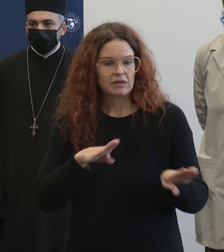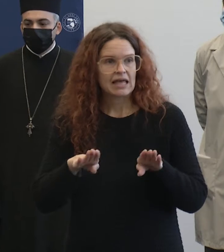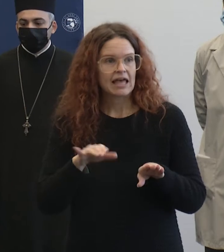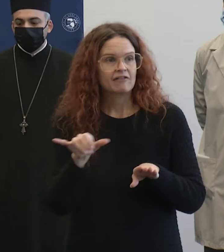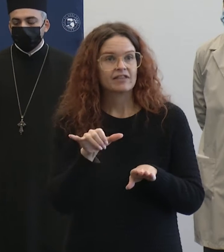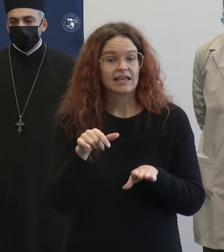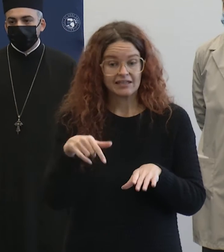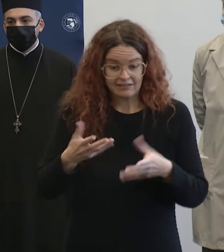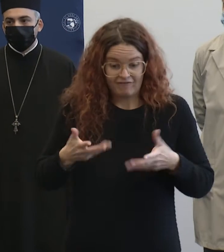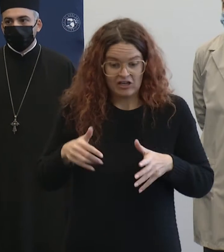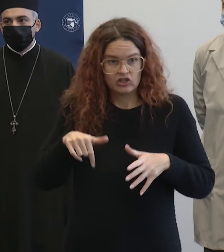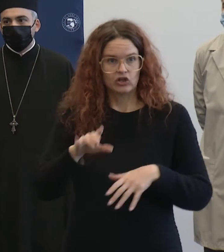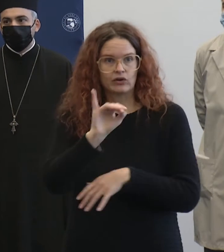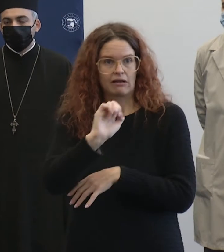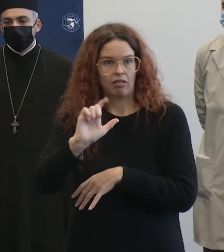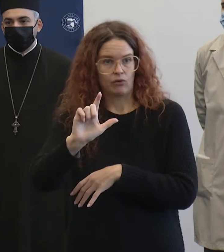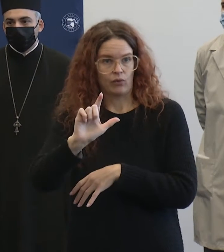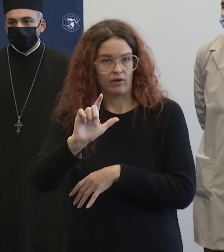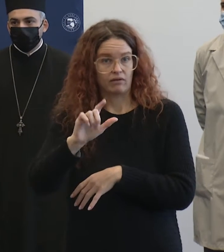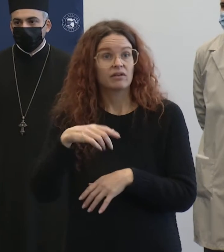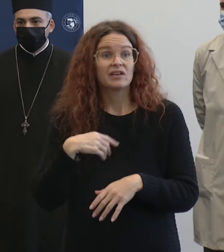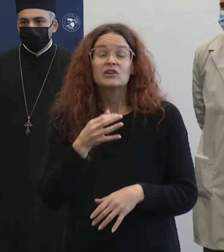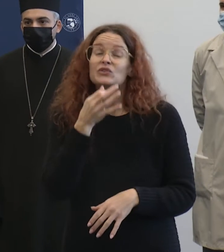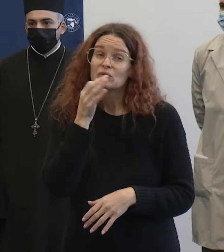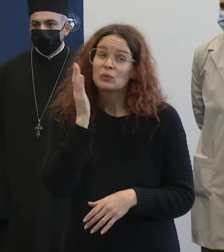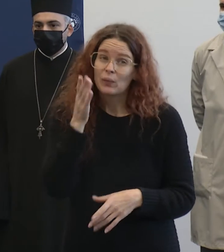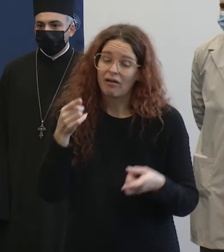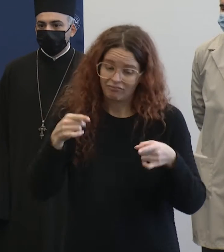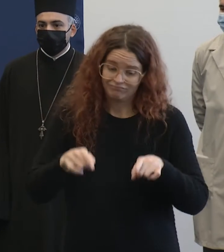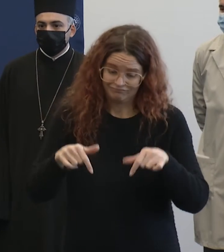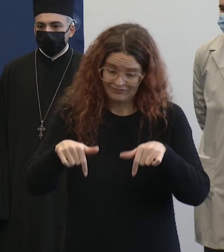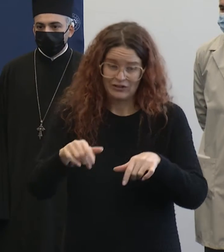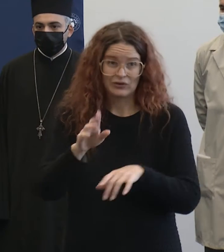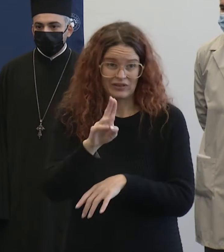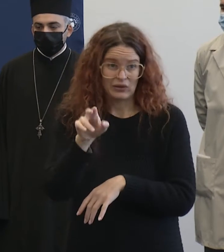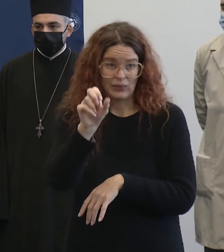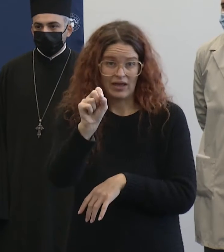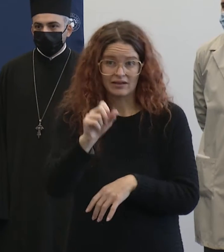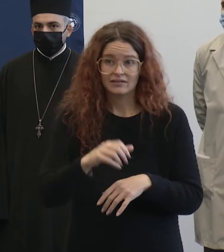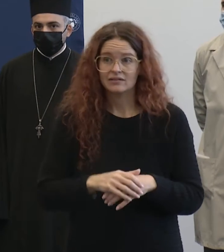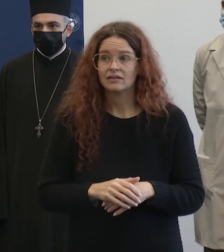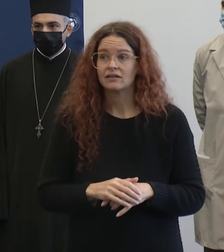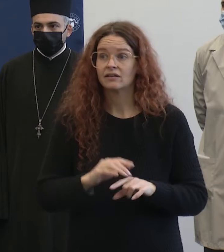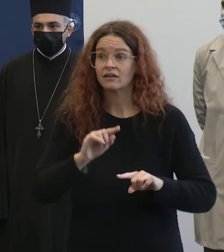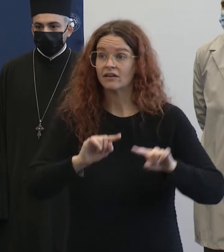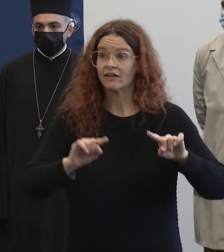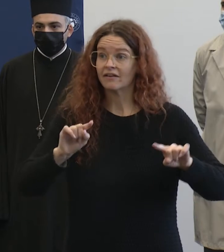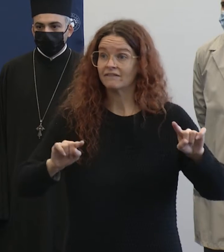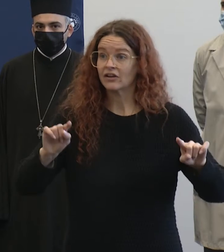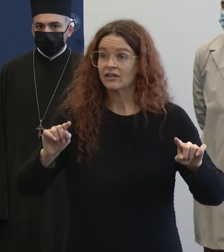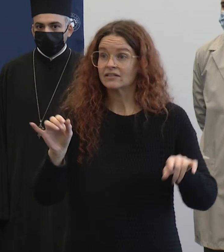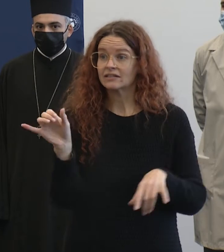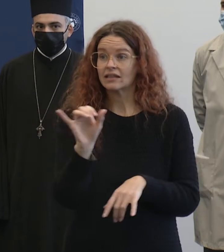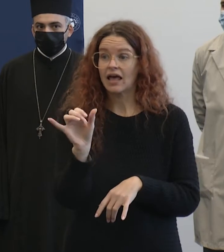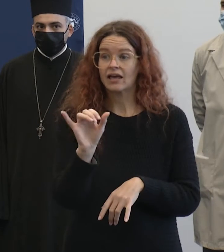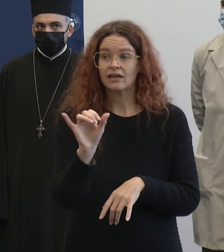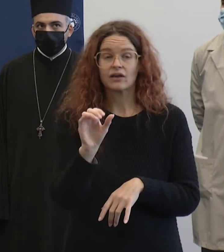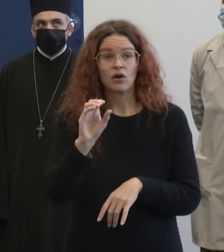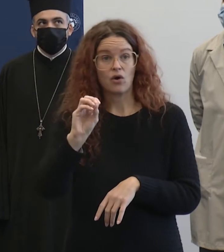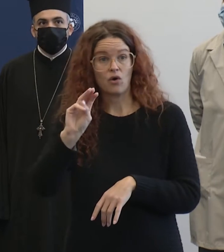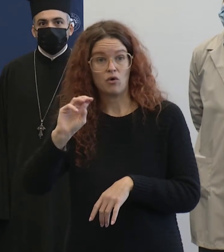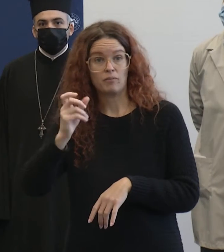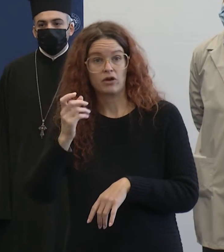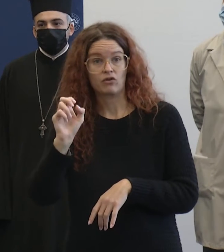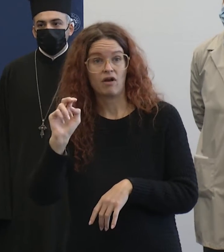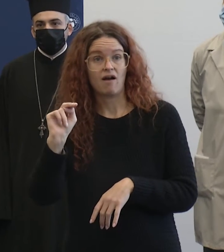Cook County already. It will undoubtedly arrive soon enough. Variants like... Variants like Omicron